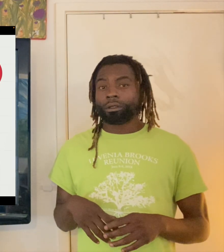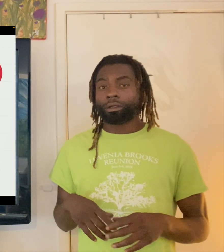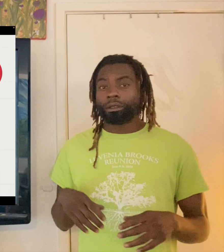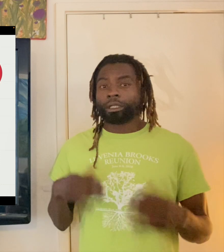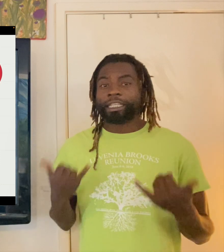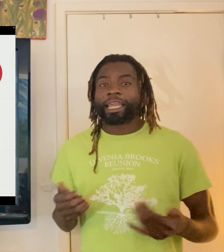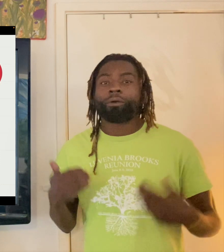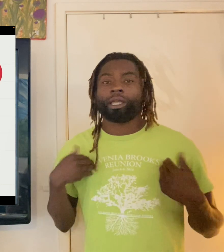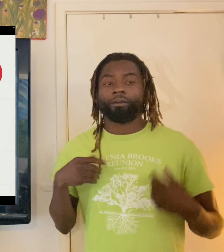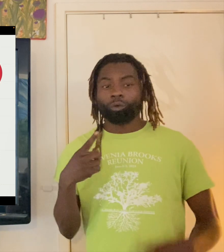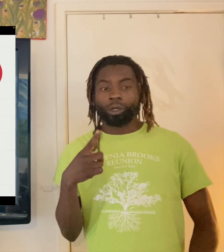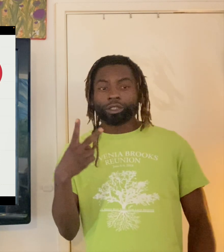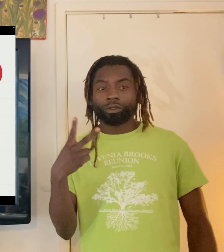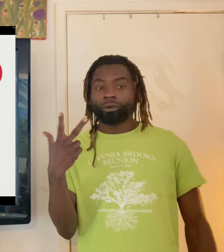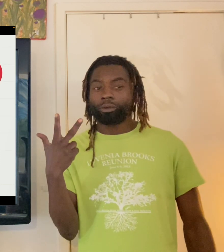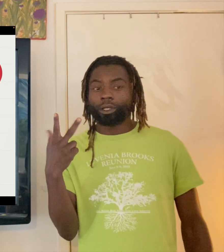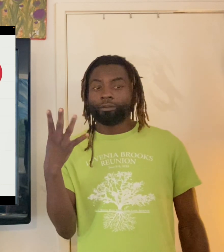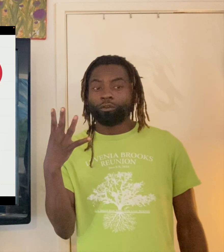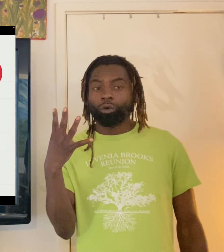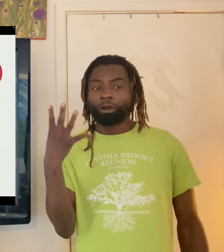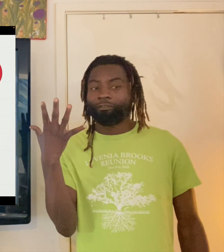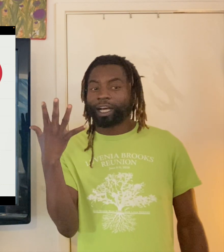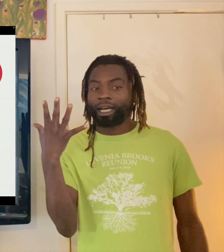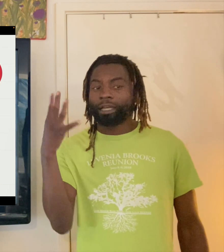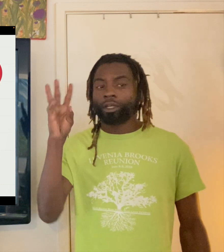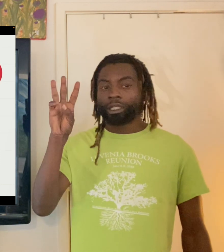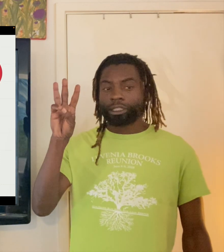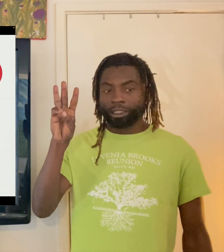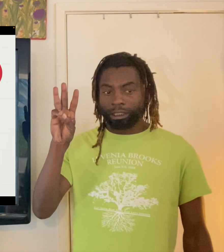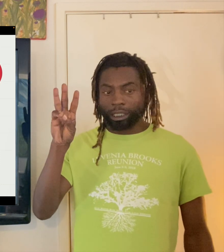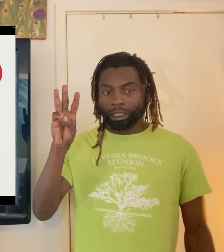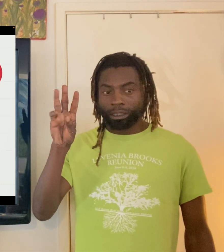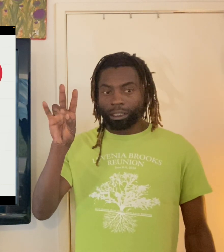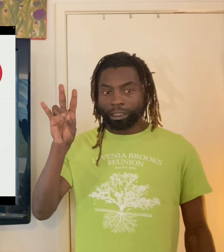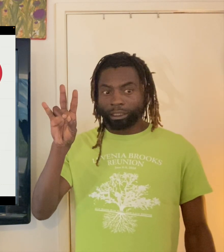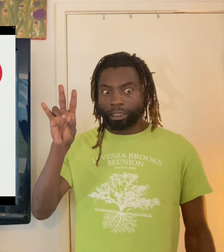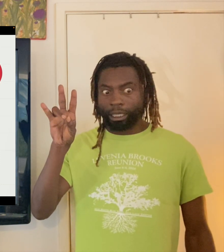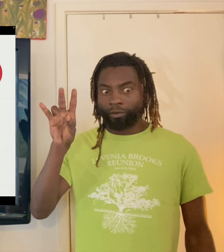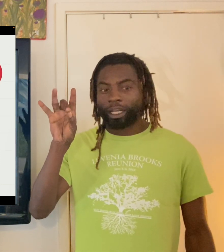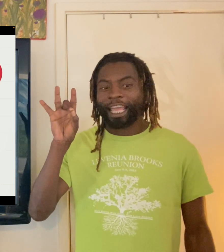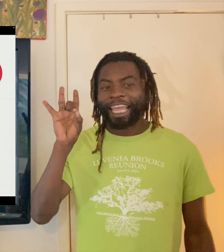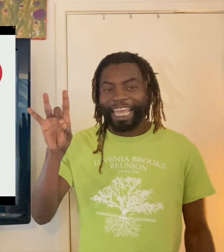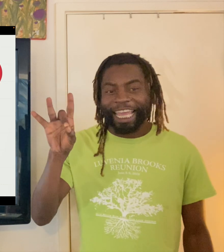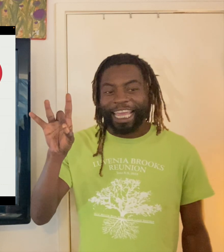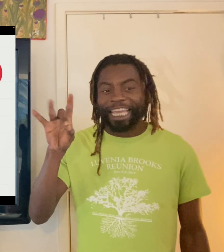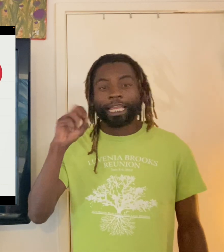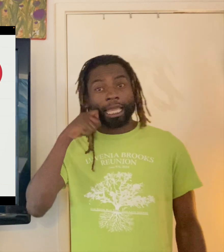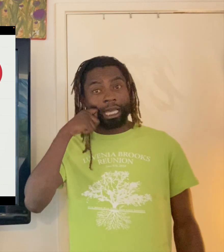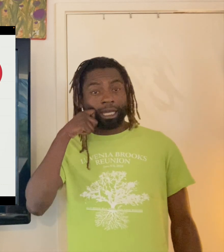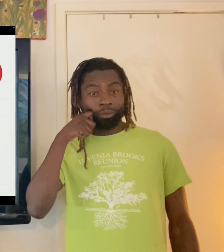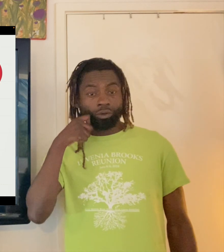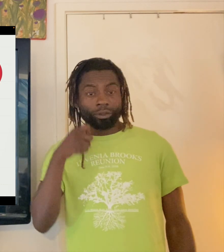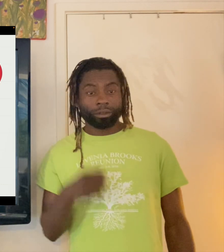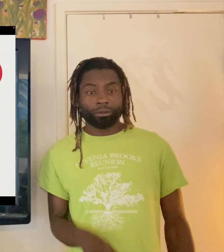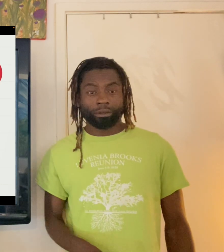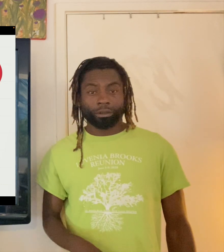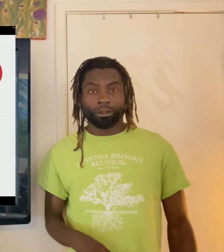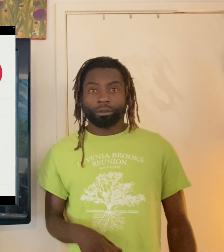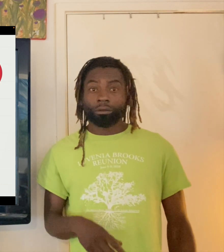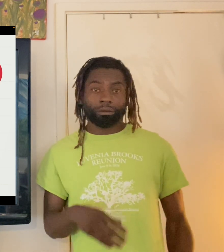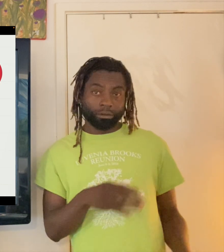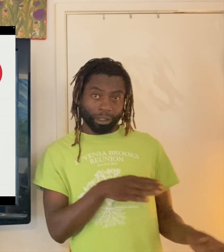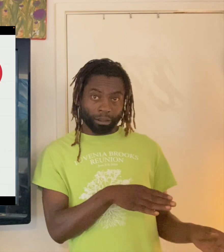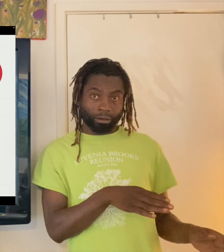1, 2, 3, 4, 5, 6, 7, 8